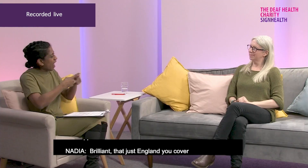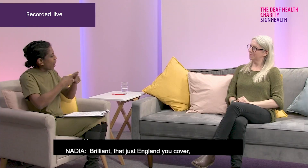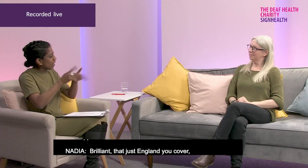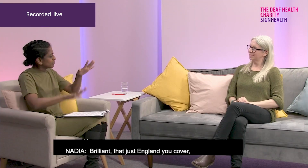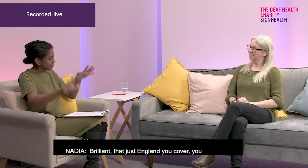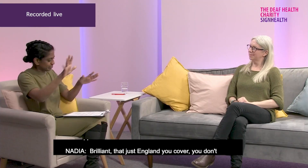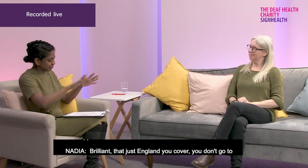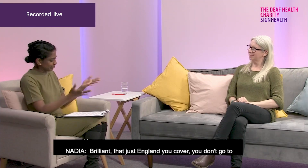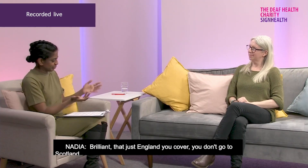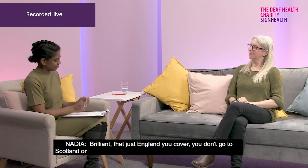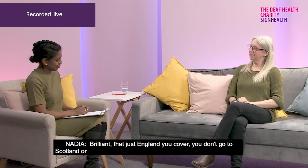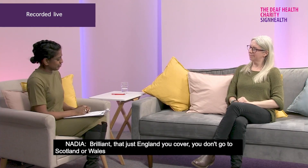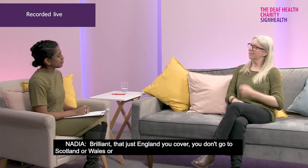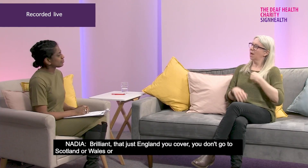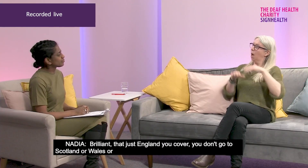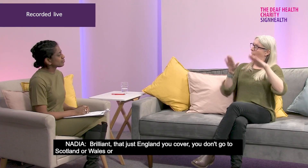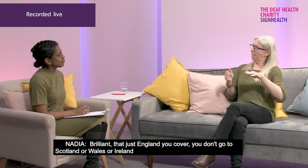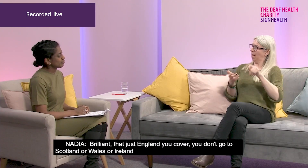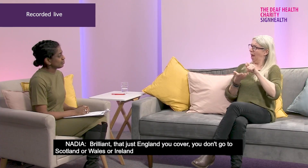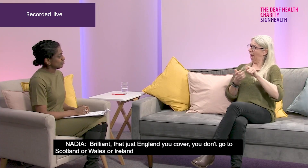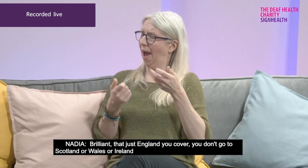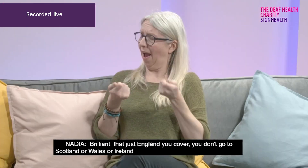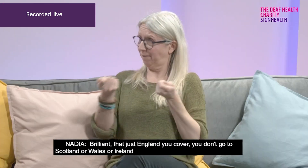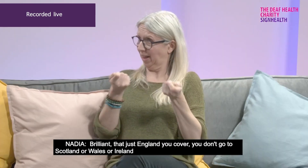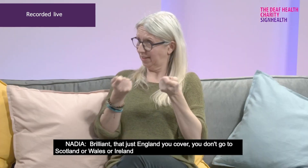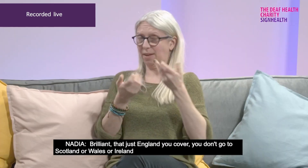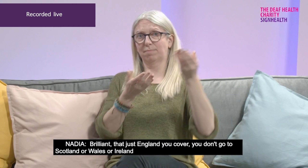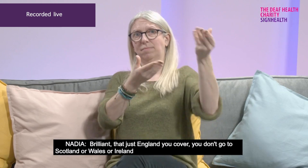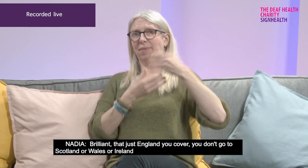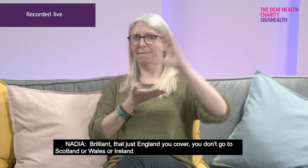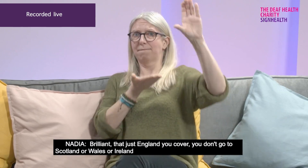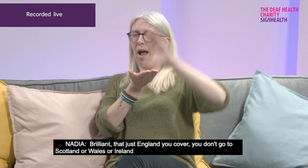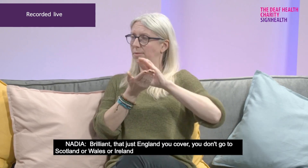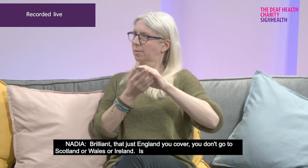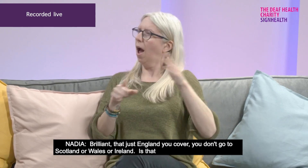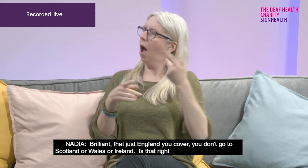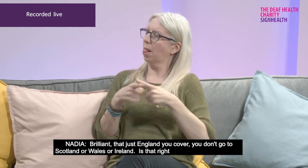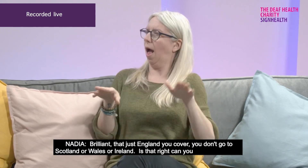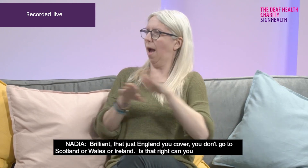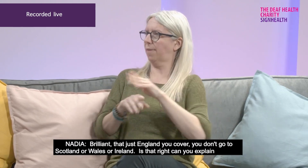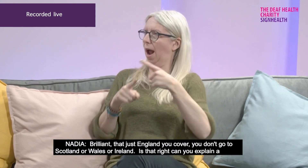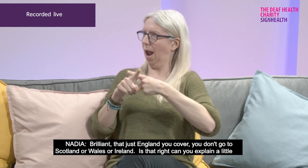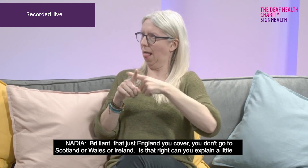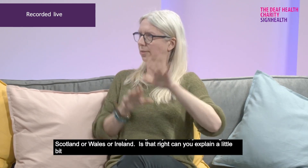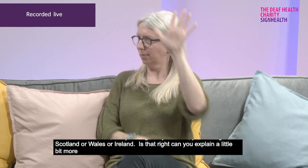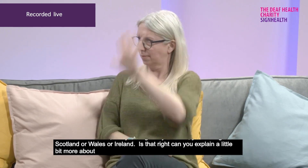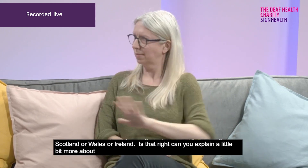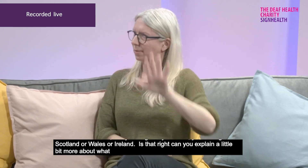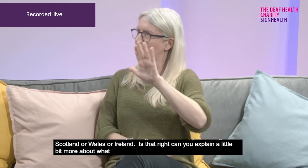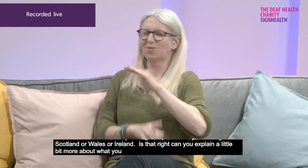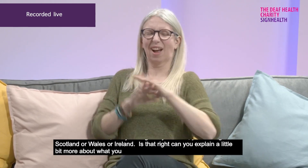or Wales or Ireland, is that right? Yeah. So can you explain a little bit more about what you provide?